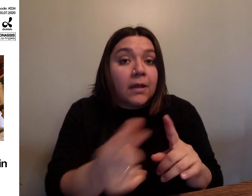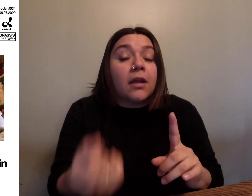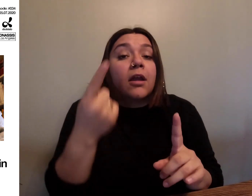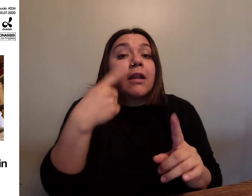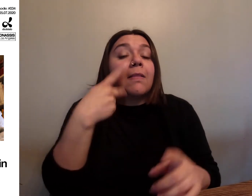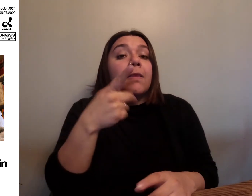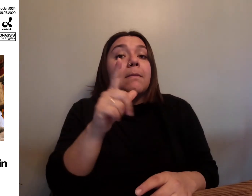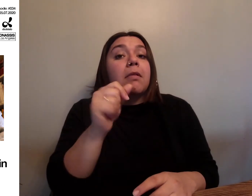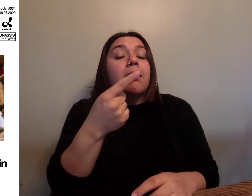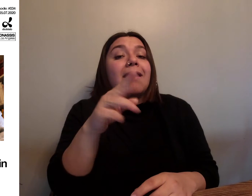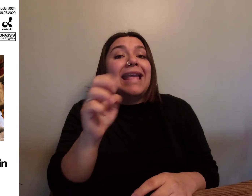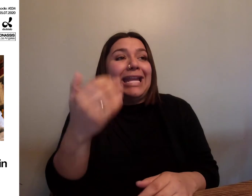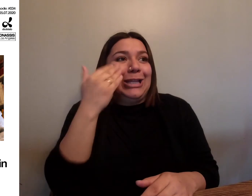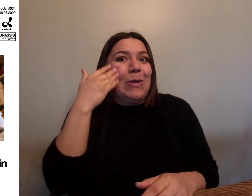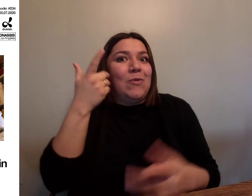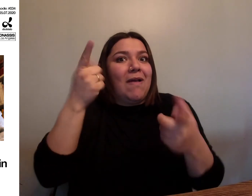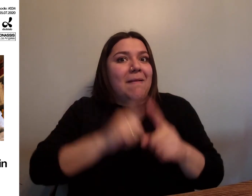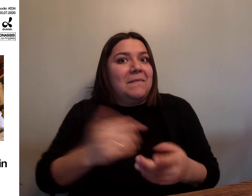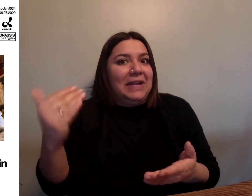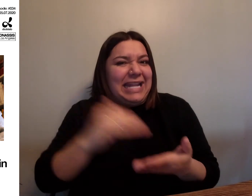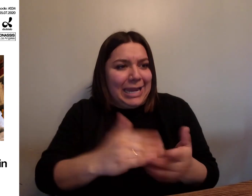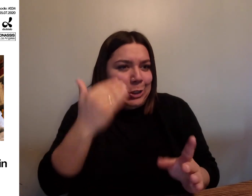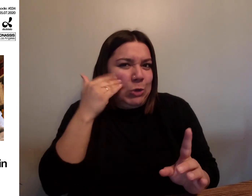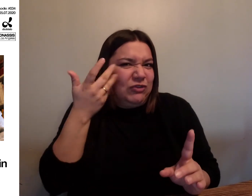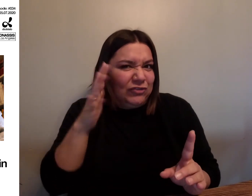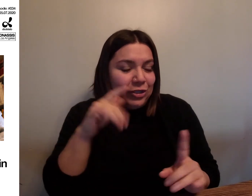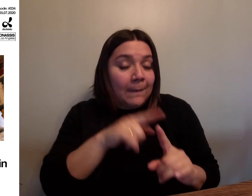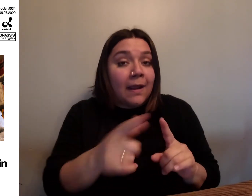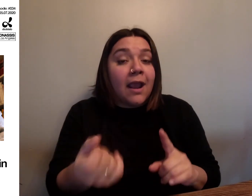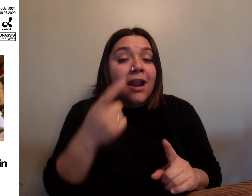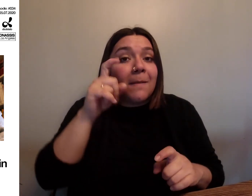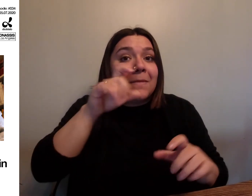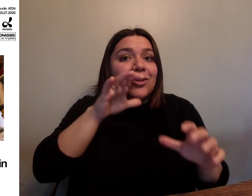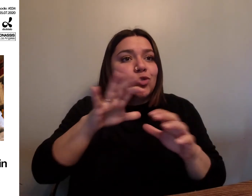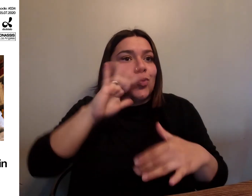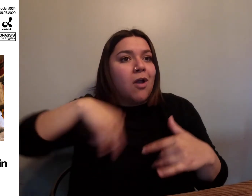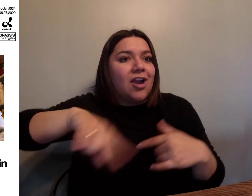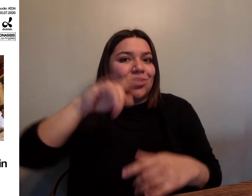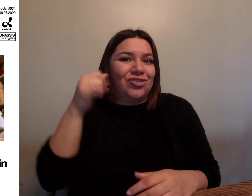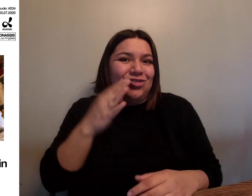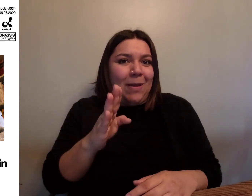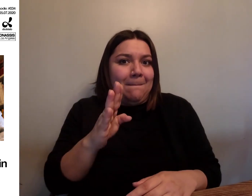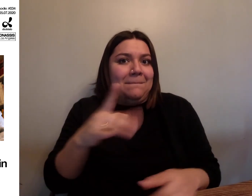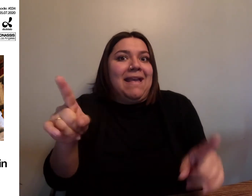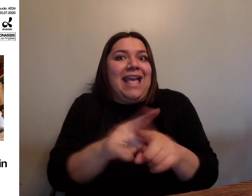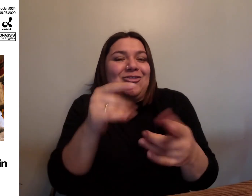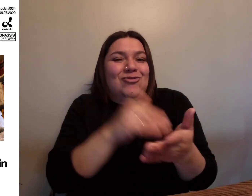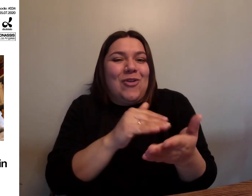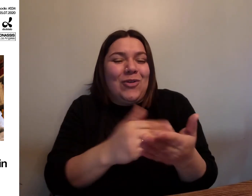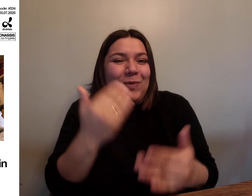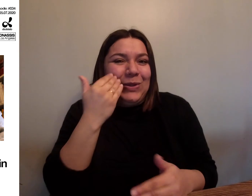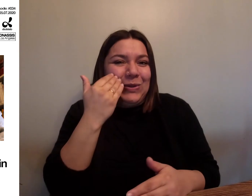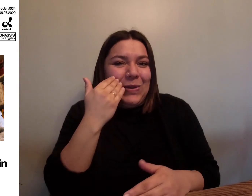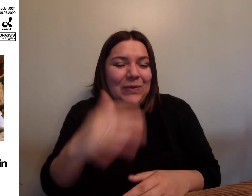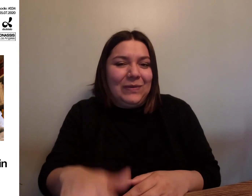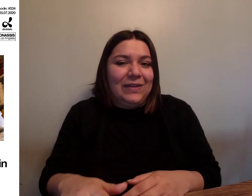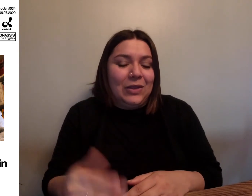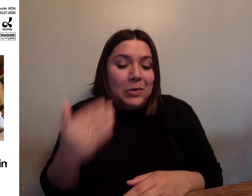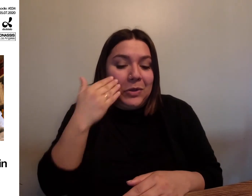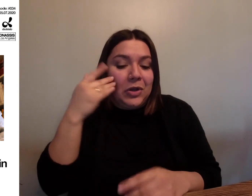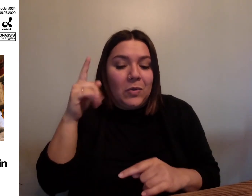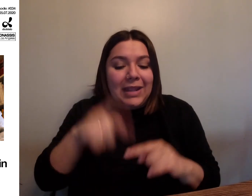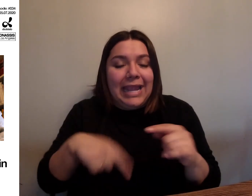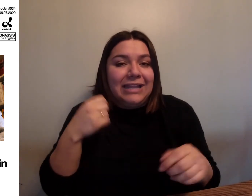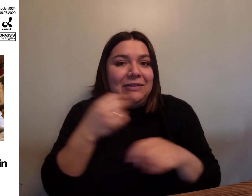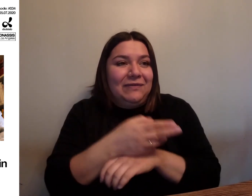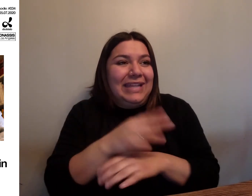And the plague will return, he knows it. And we must do our job as doctors, although we know ultimately we